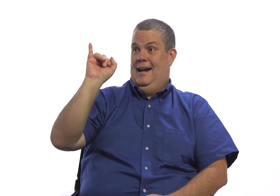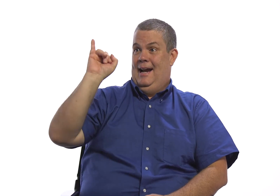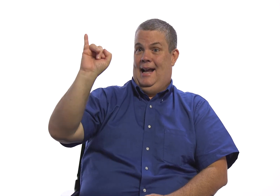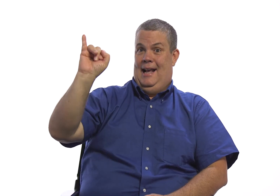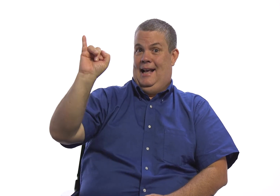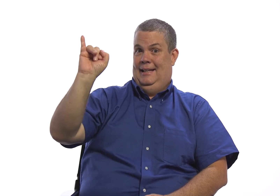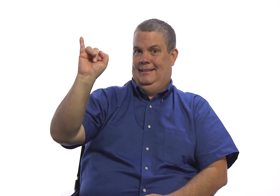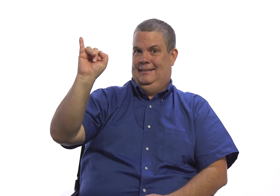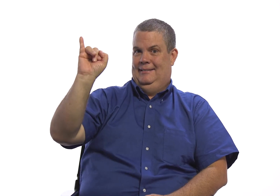I.